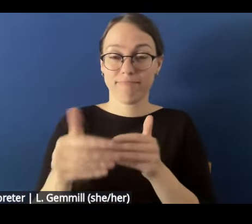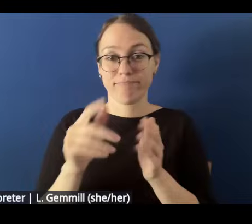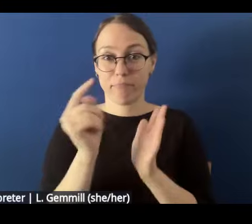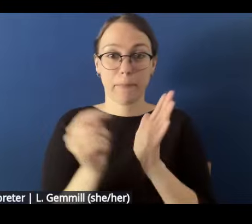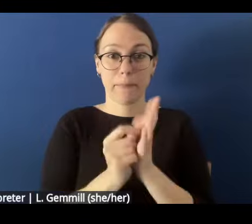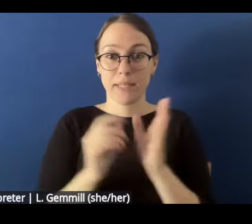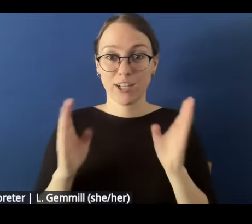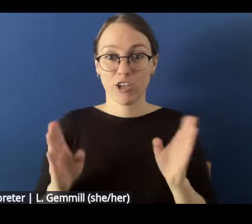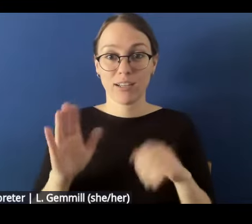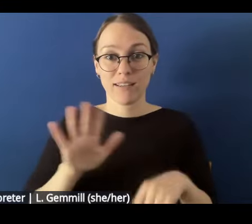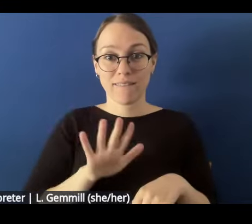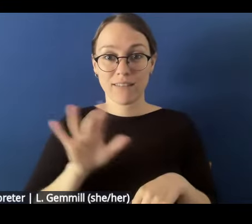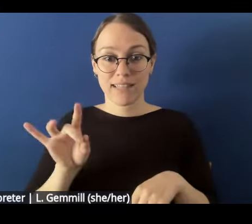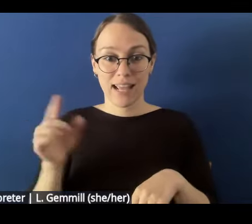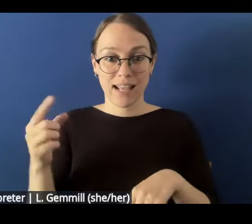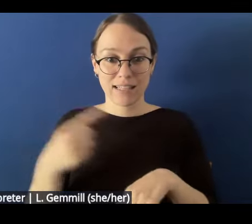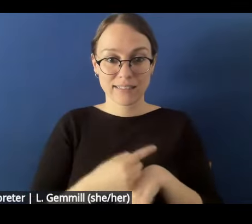posting a staff report